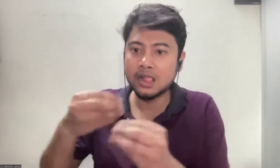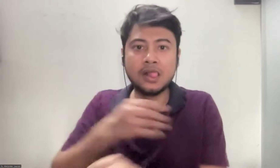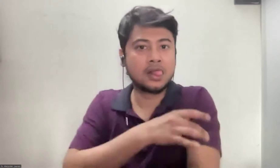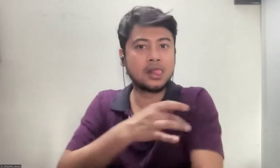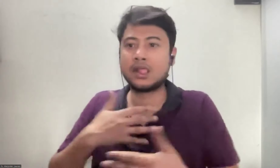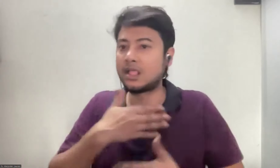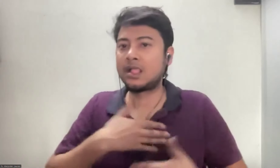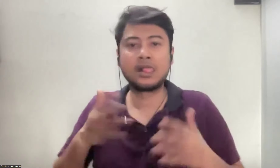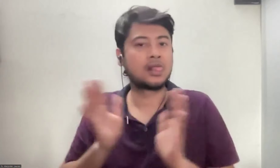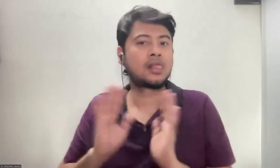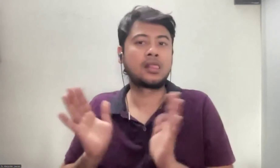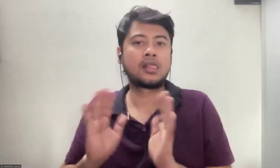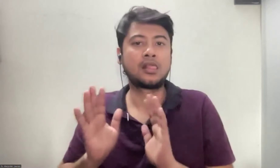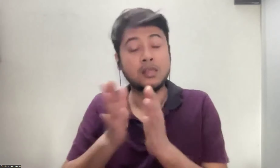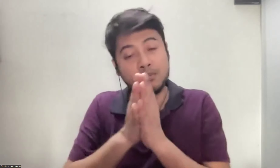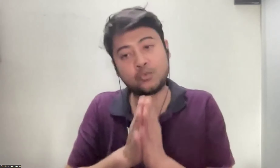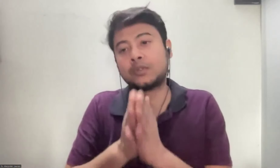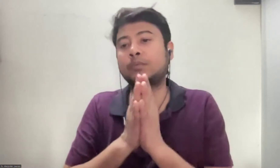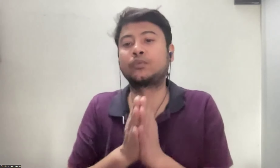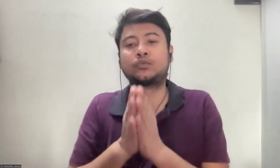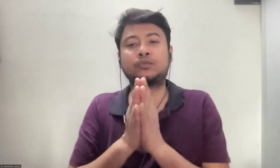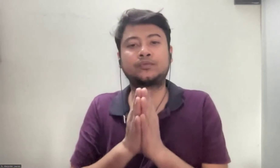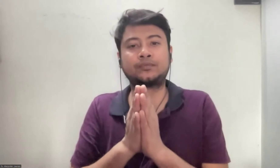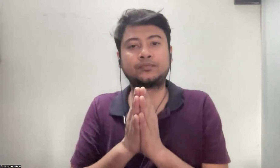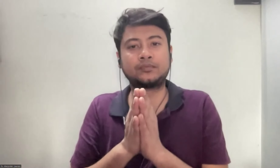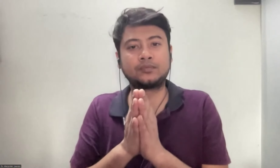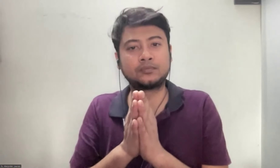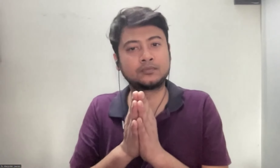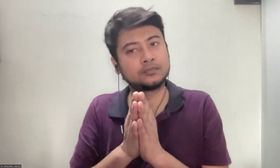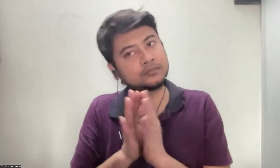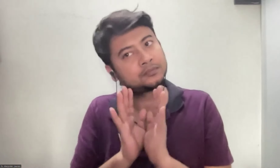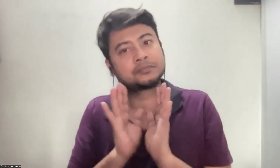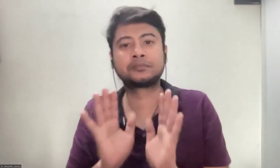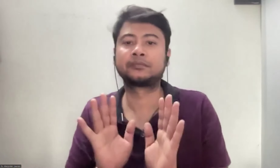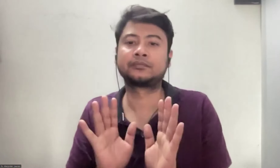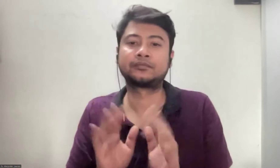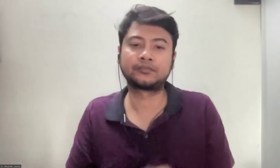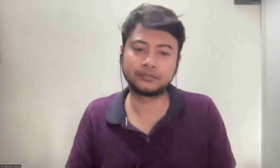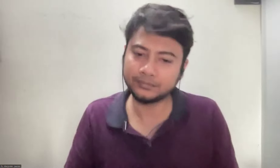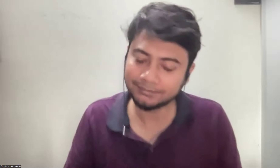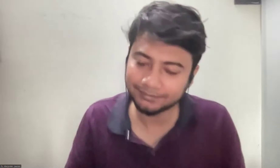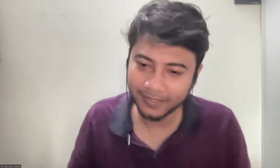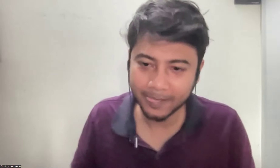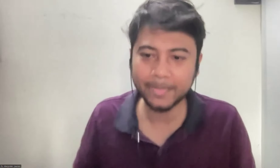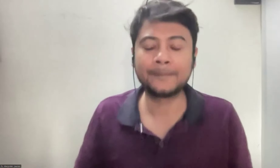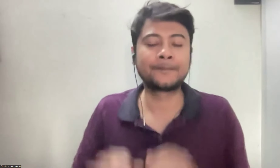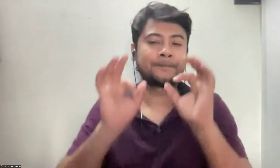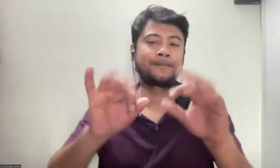Otherwise, please do not worry with your questions. We are going to have a next class and we'll continue, because definitely you will have a lot of